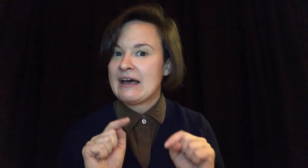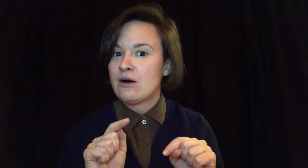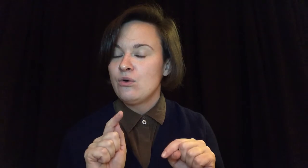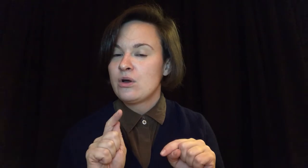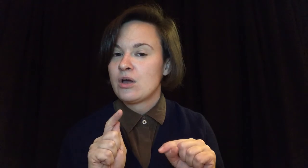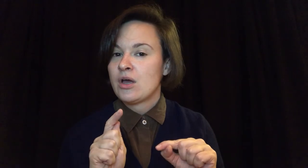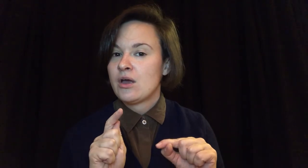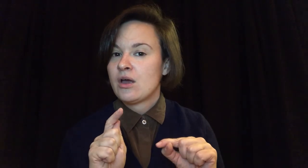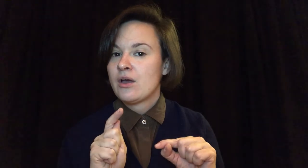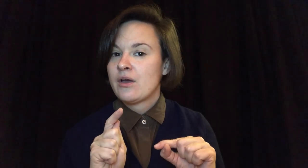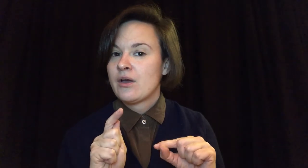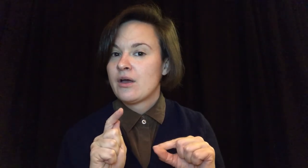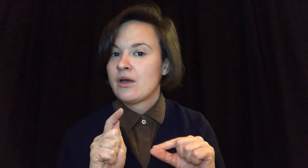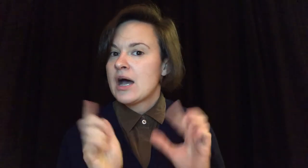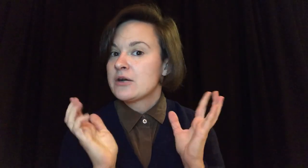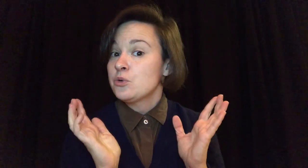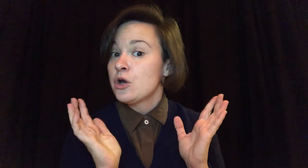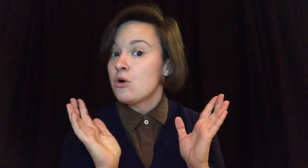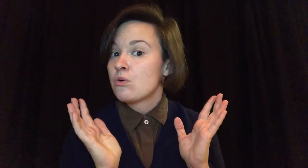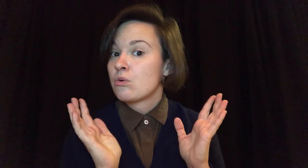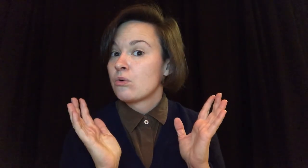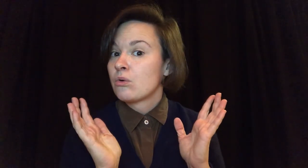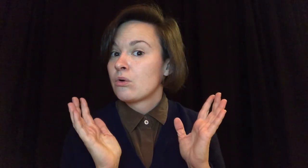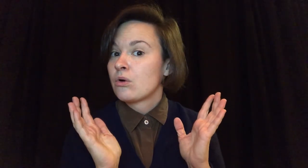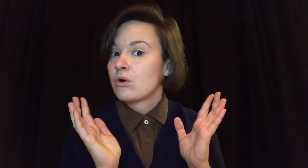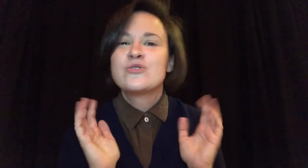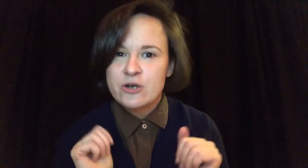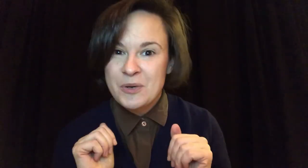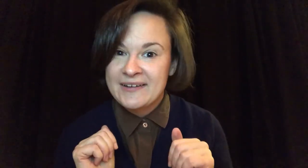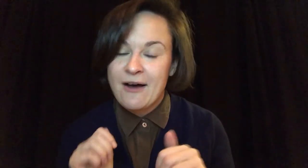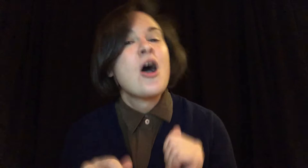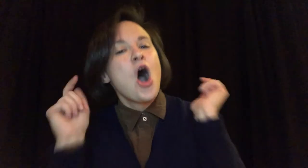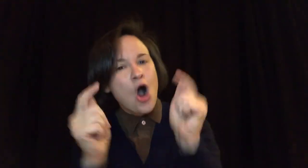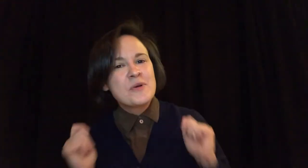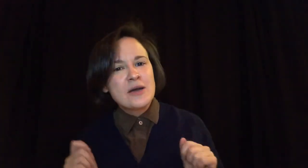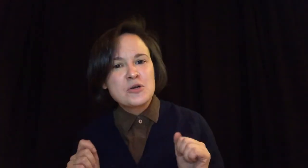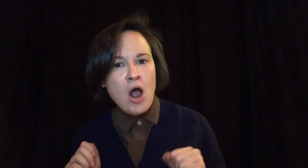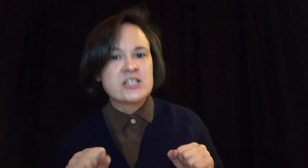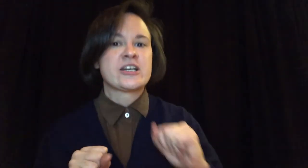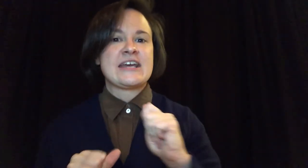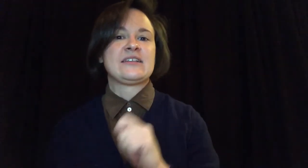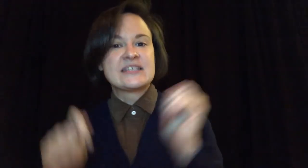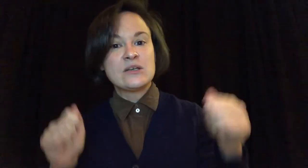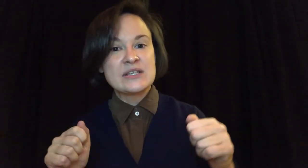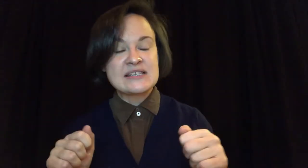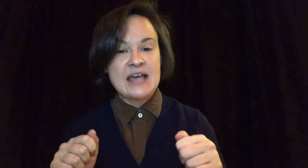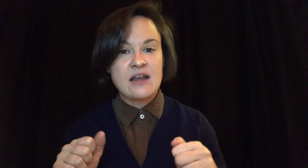now? I don't know. You can open it now. Open up your monster kit. Let's see what's inside of